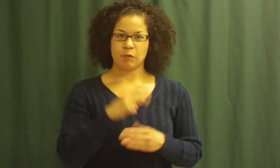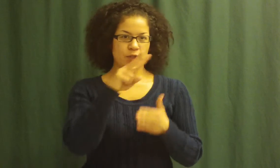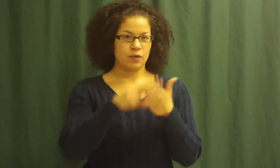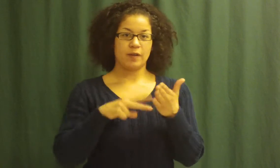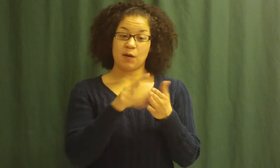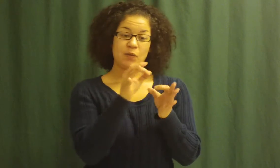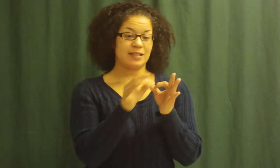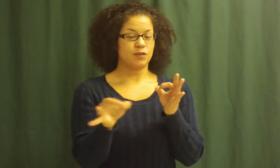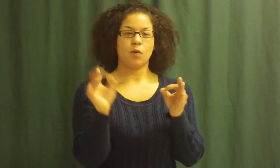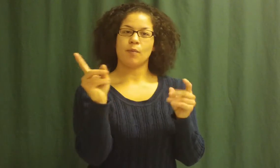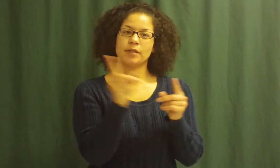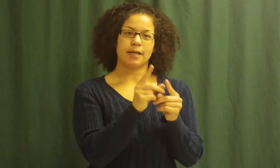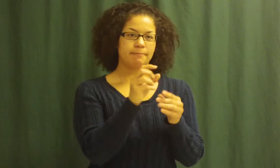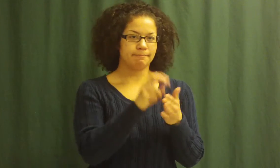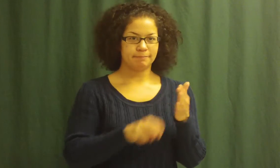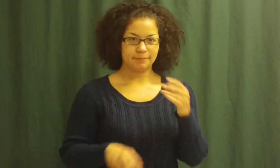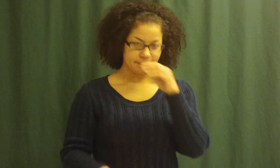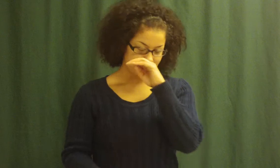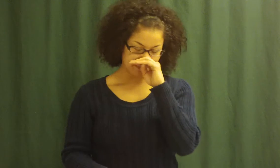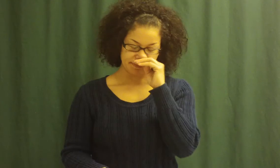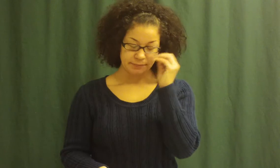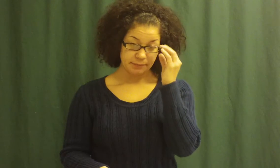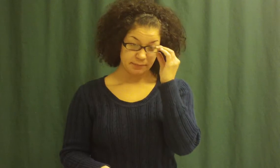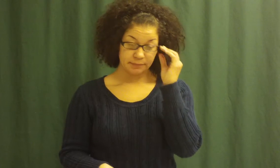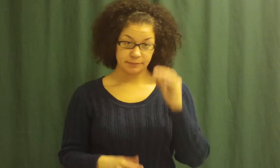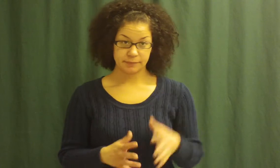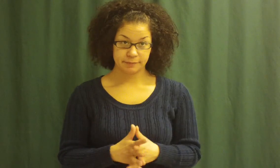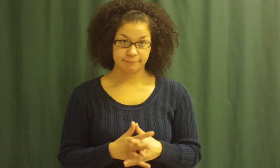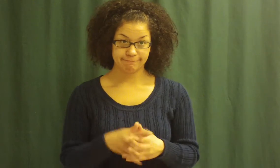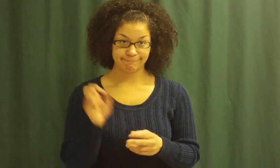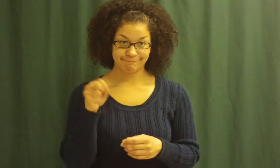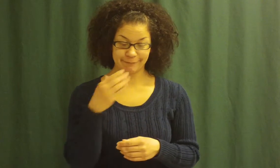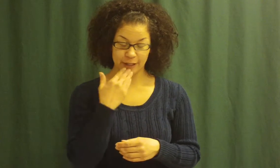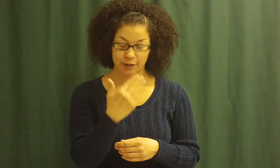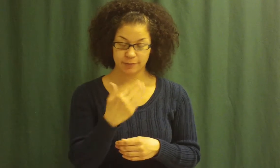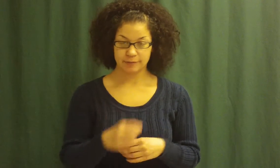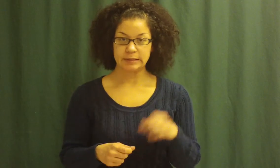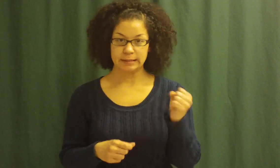Would you read that one more time? Yes.